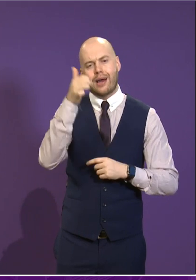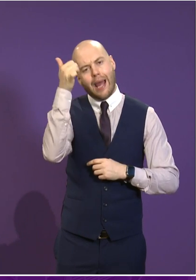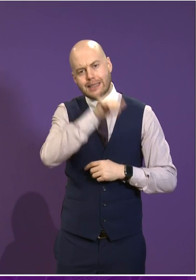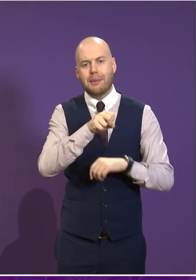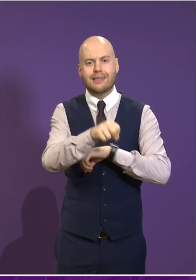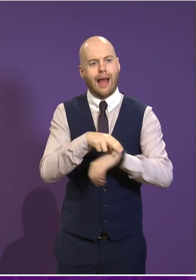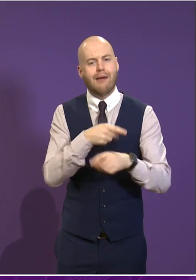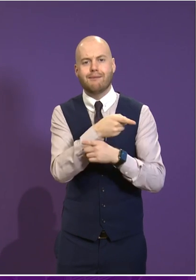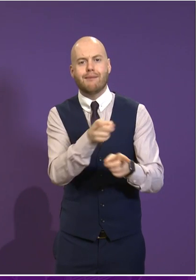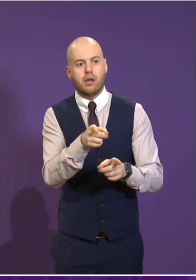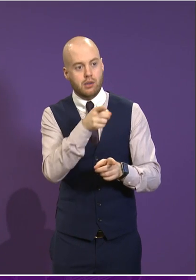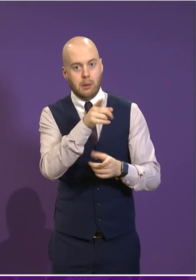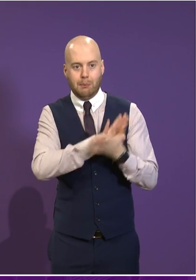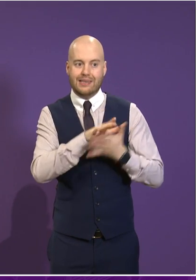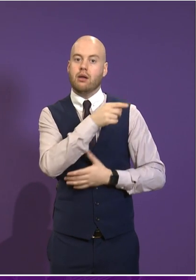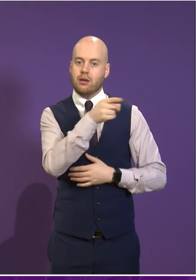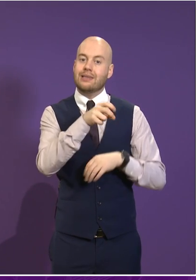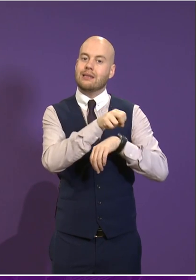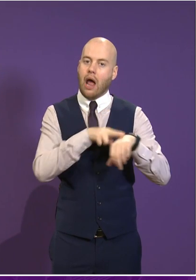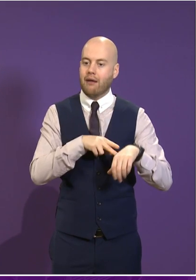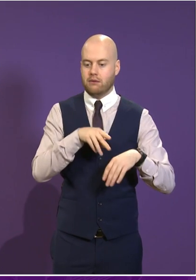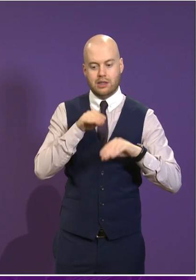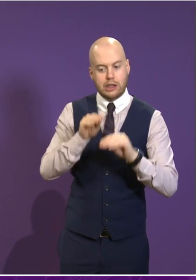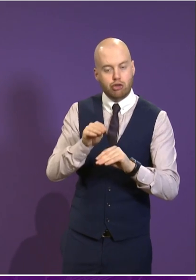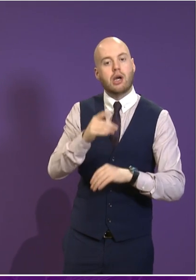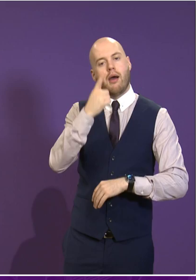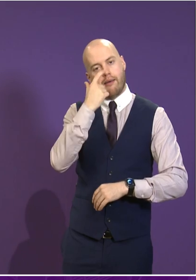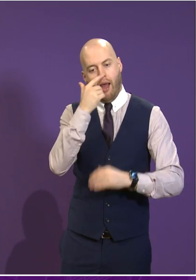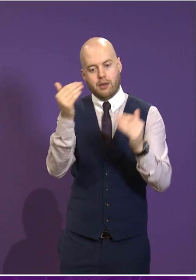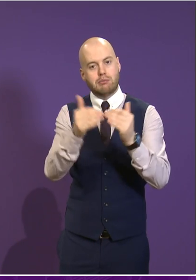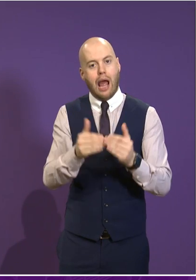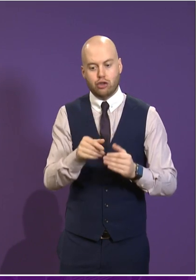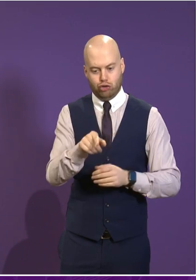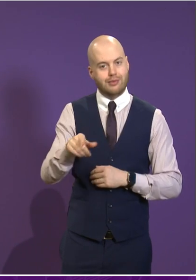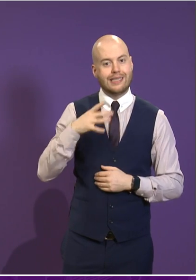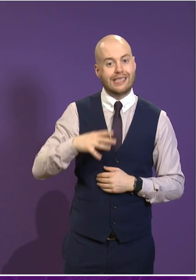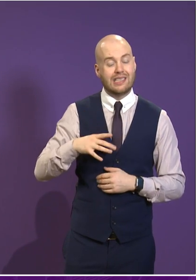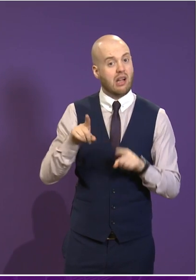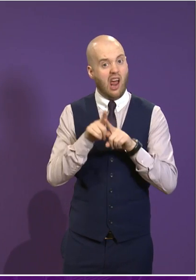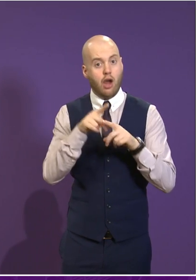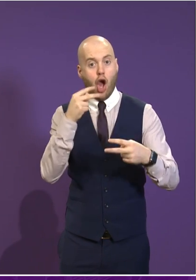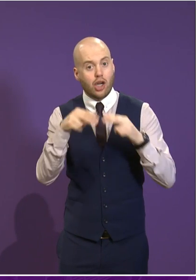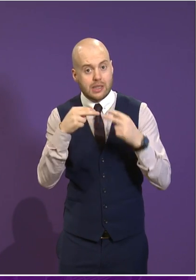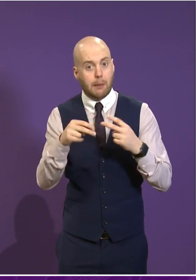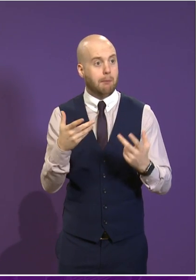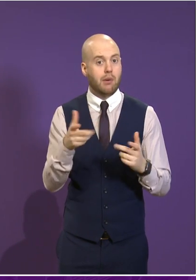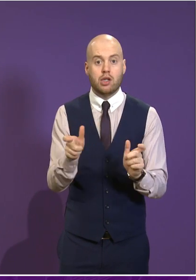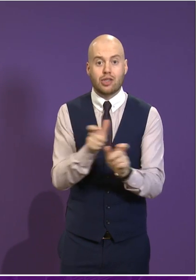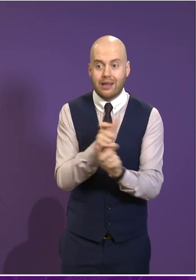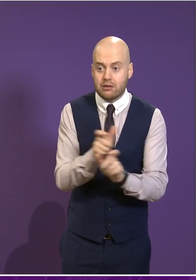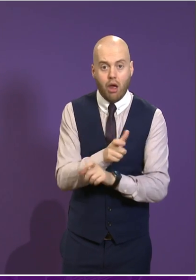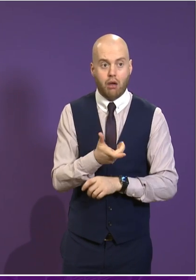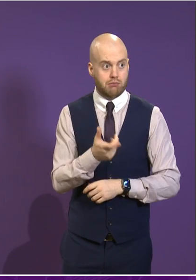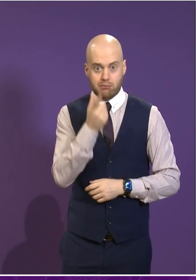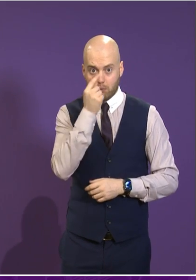to best meet the needs of kind of increases in autism, for example, dyslexia, or the combination of the two, or other conditions on